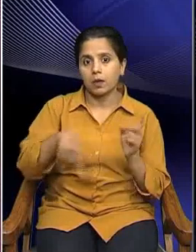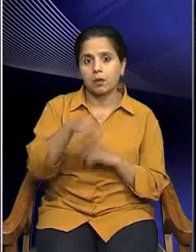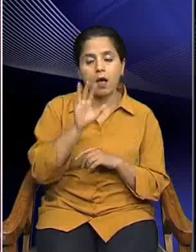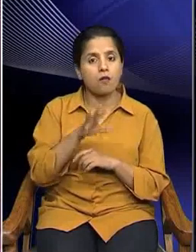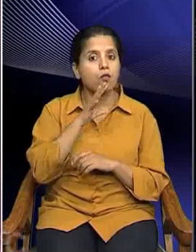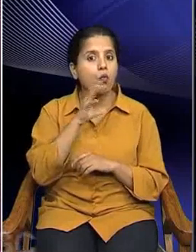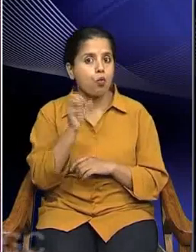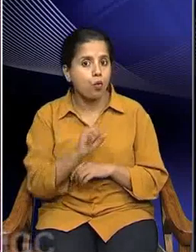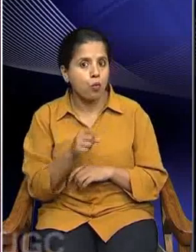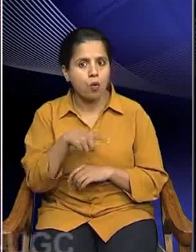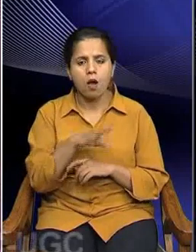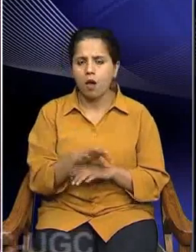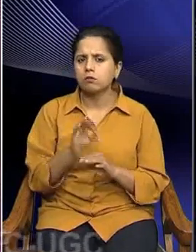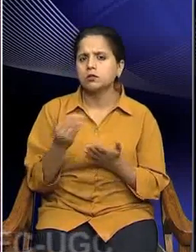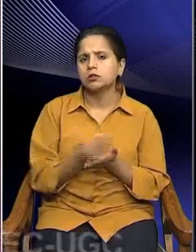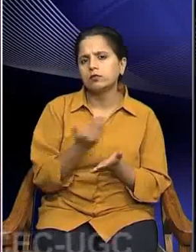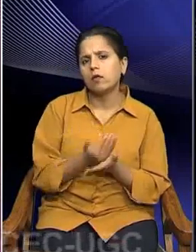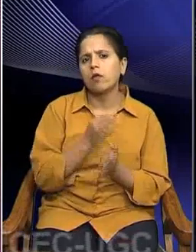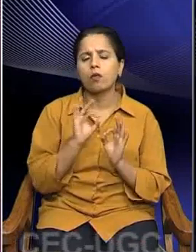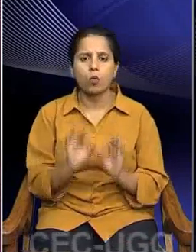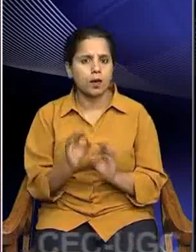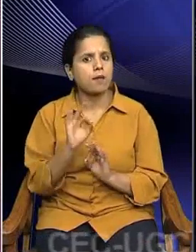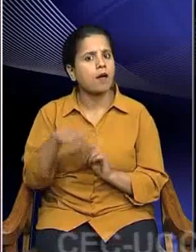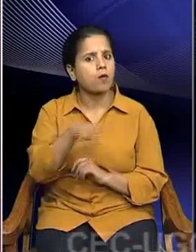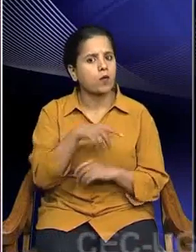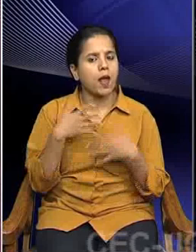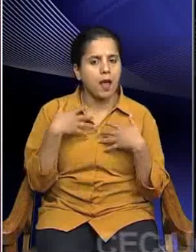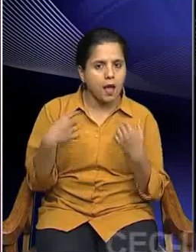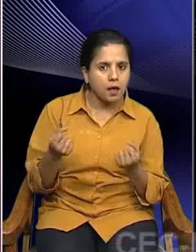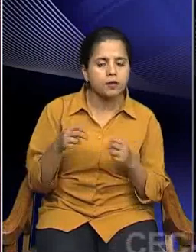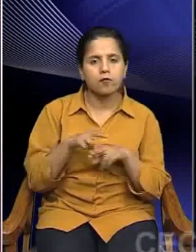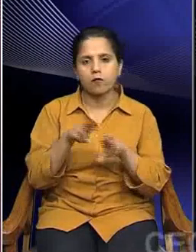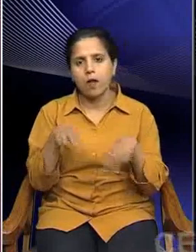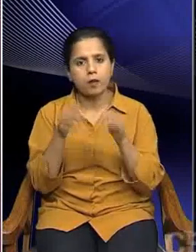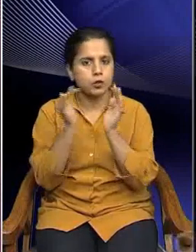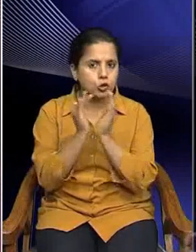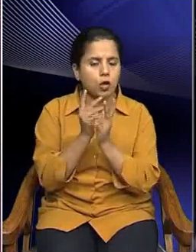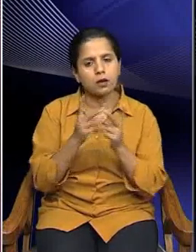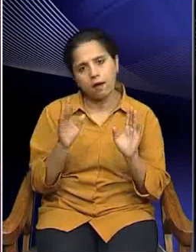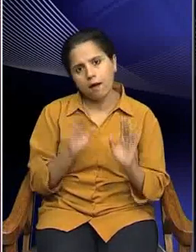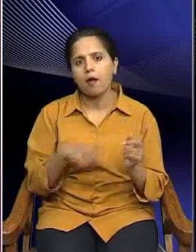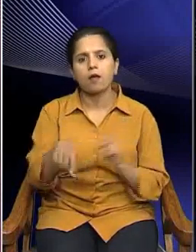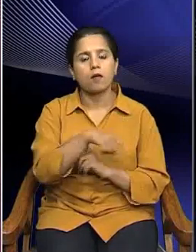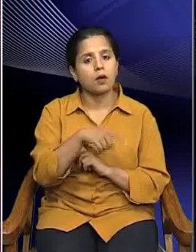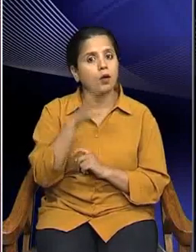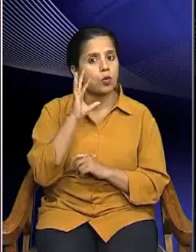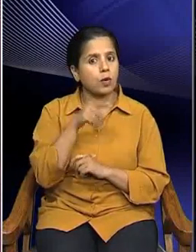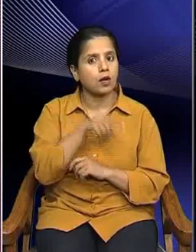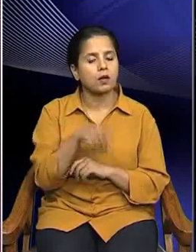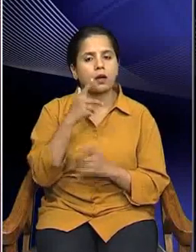older, they have enough savings and they also have health and family insurance, etc., which basically